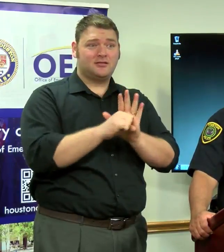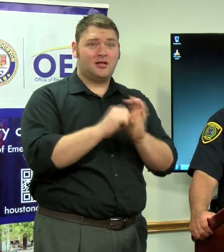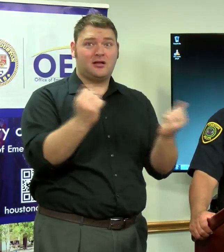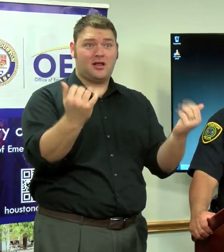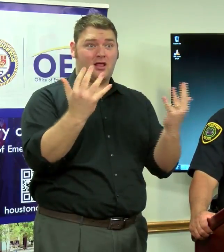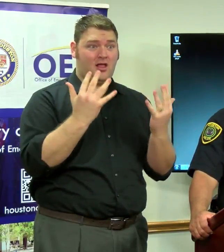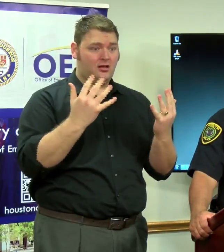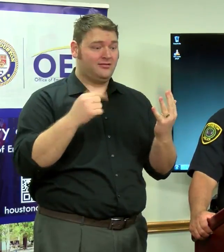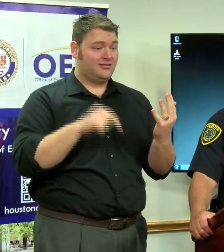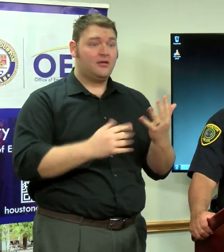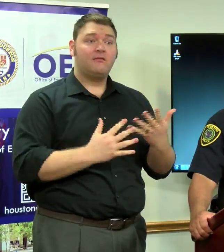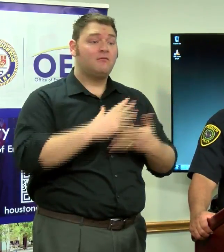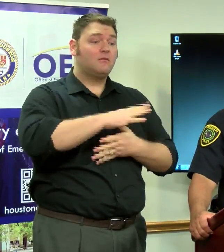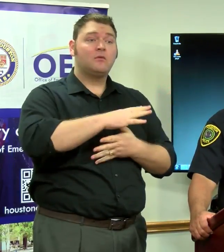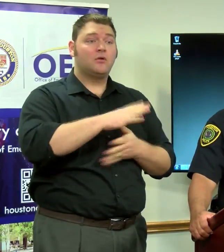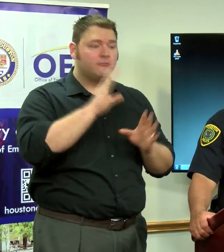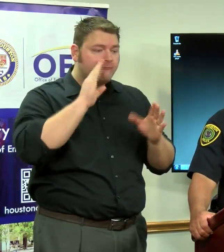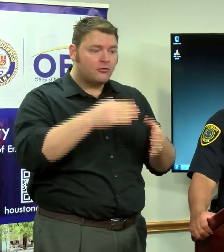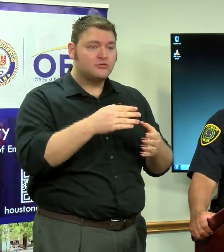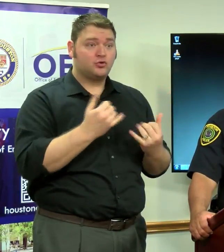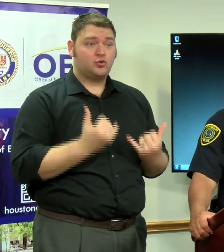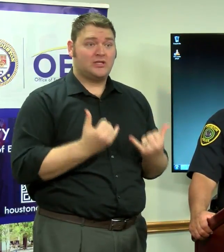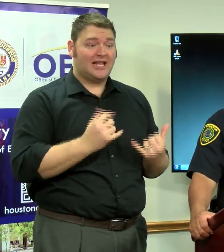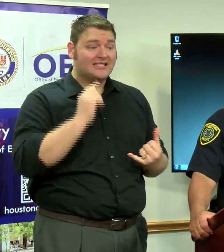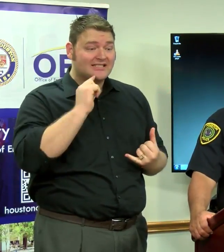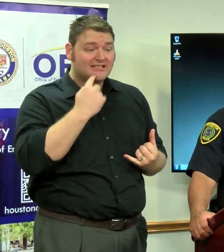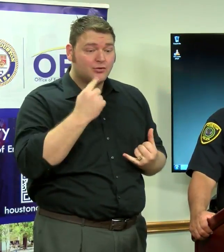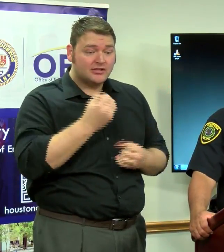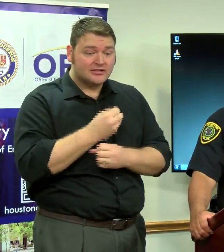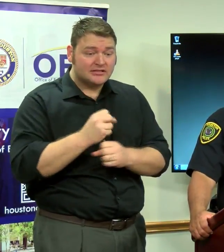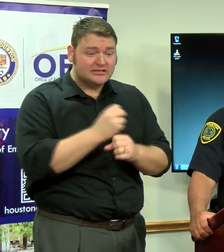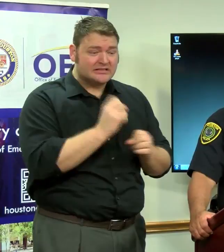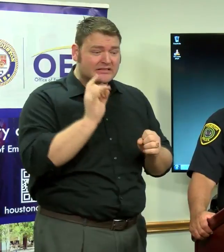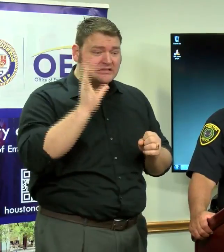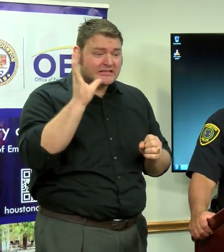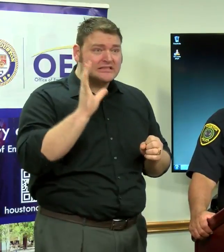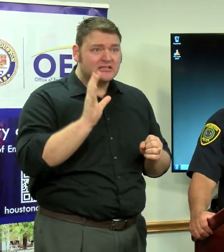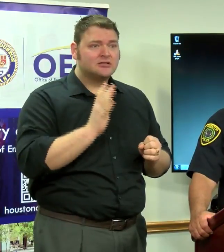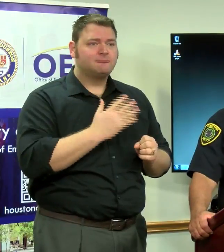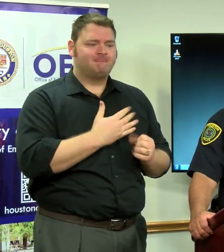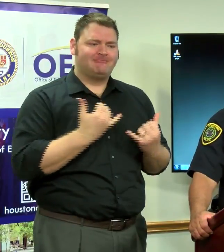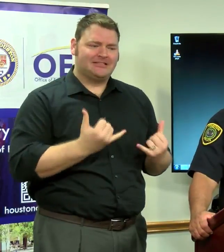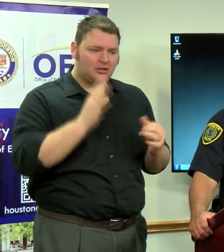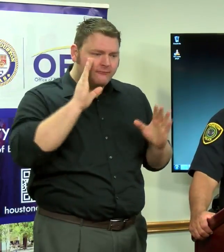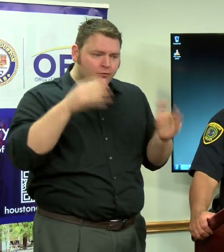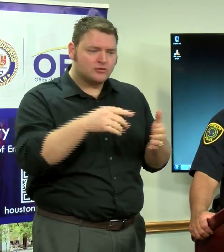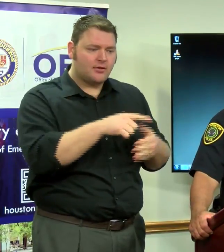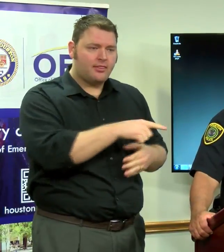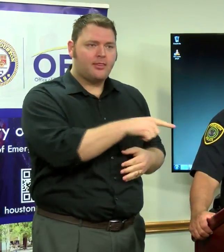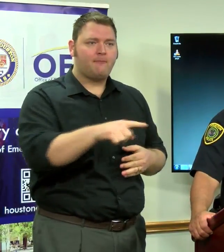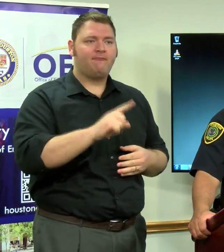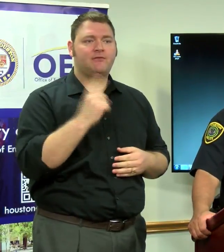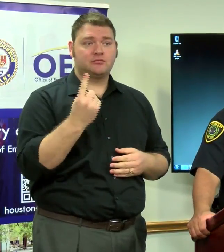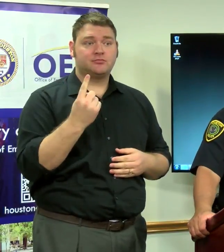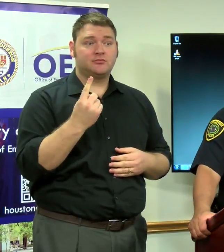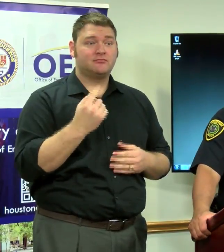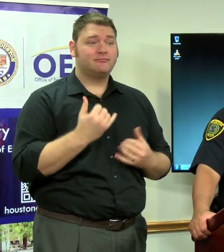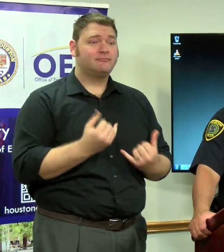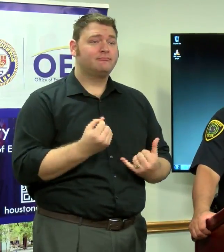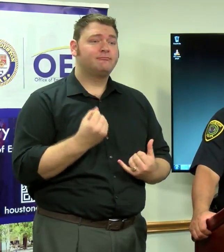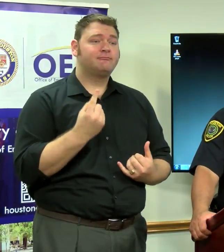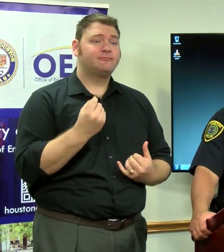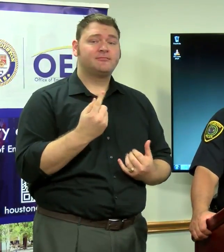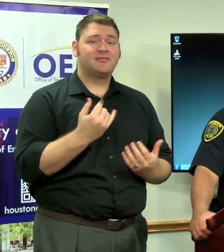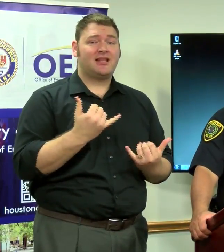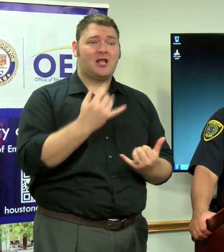of all critical missions today. And again, because of the weather and the lighting conditions, we cannot use our boats